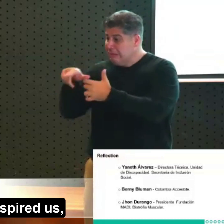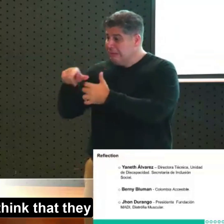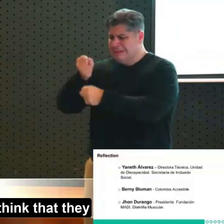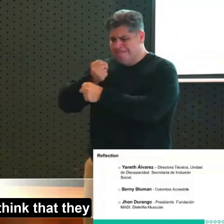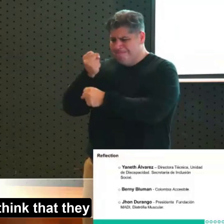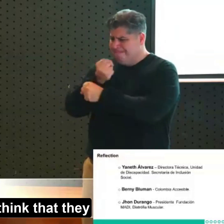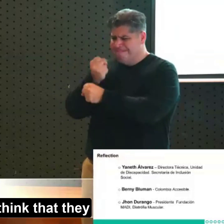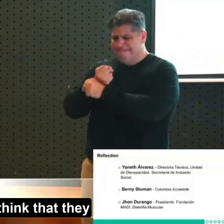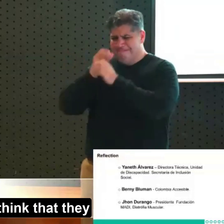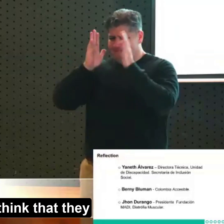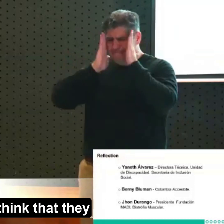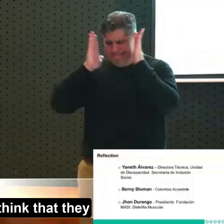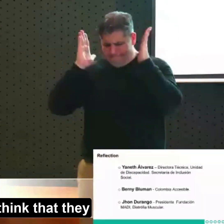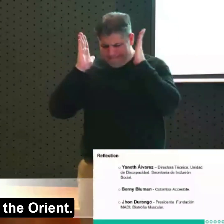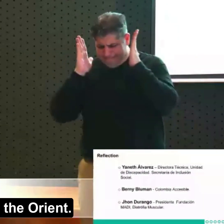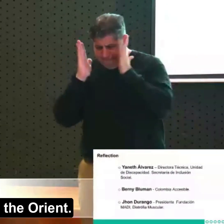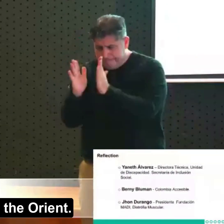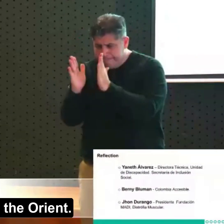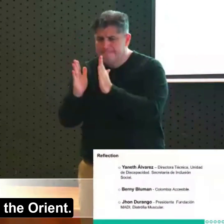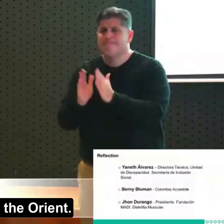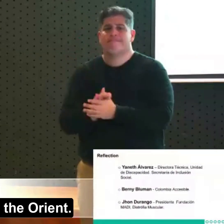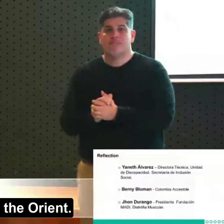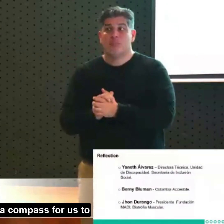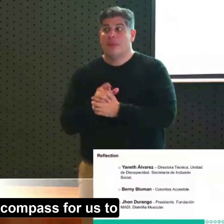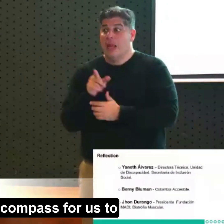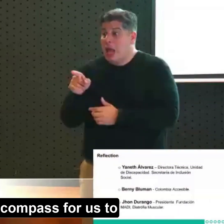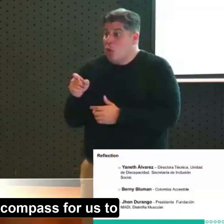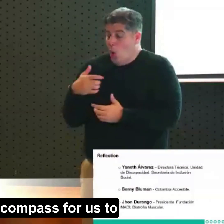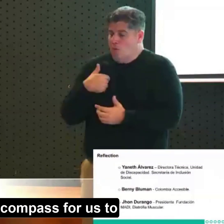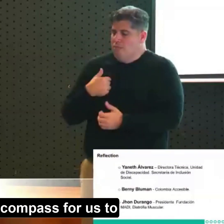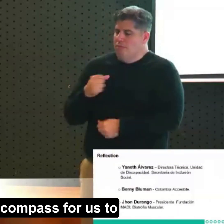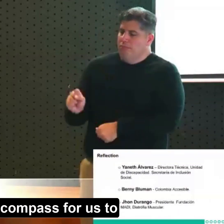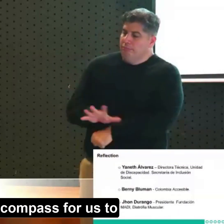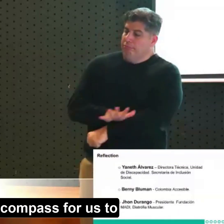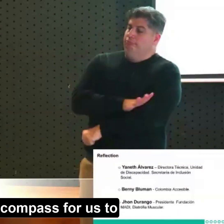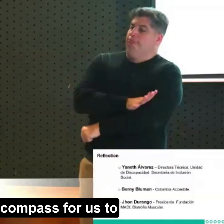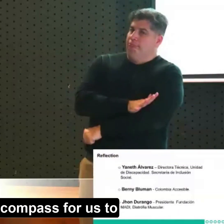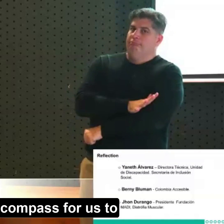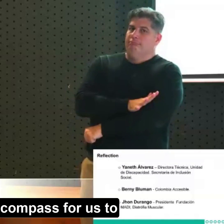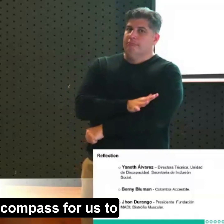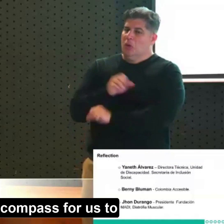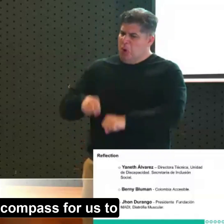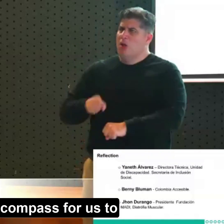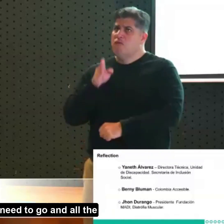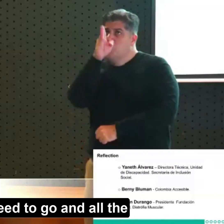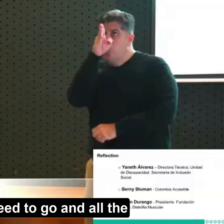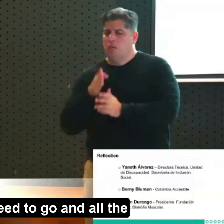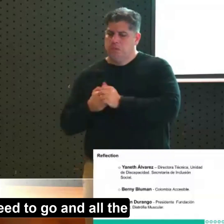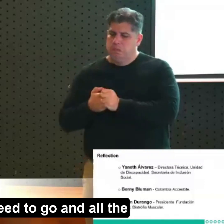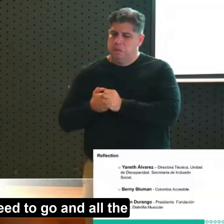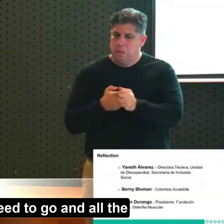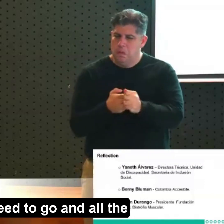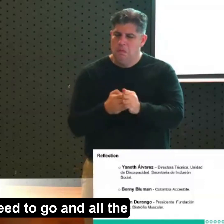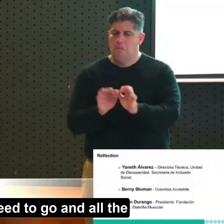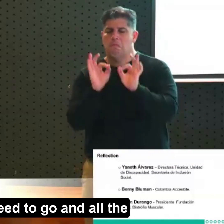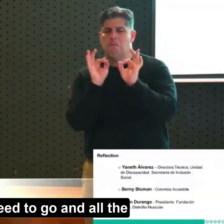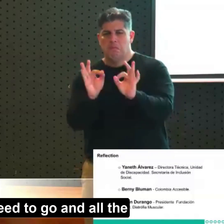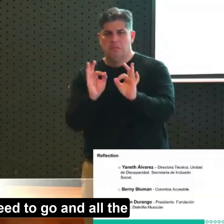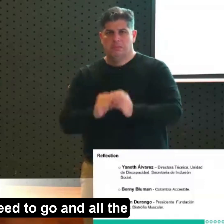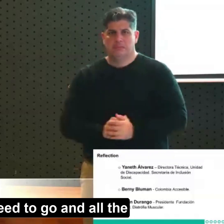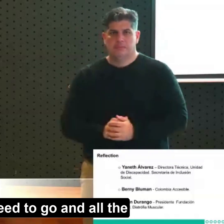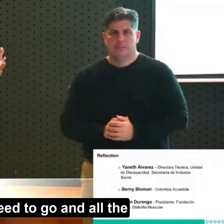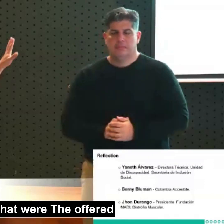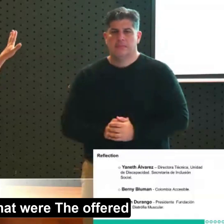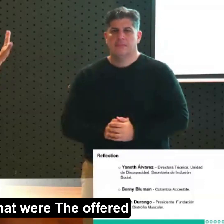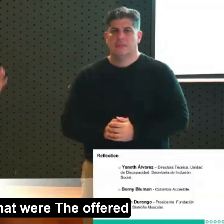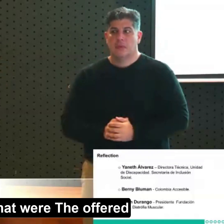inspired us. And I think that the Orient, it sets the compass for us towards where we need to go.